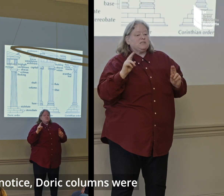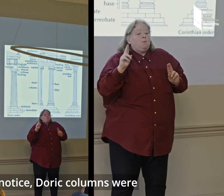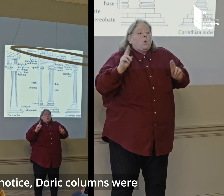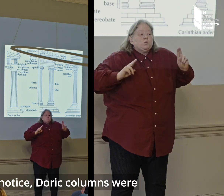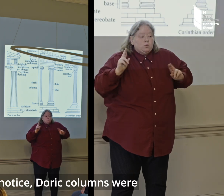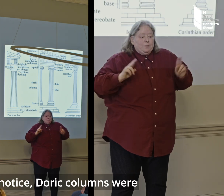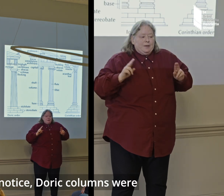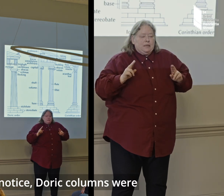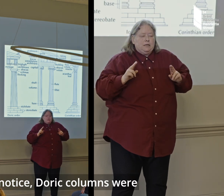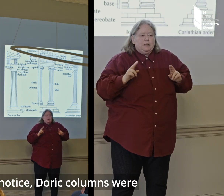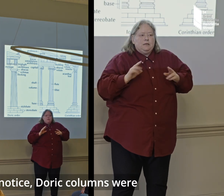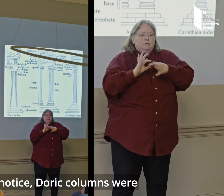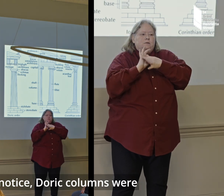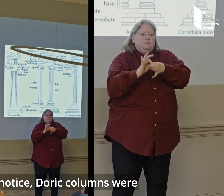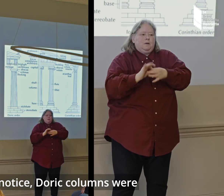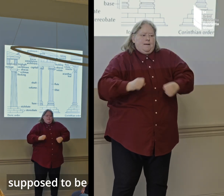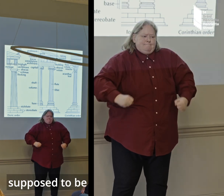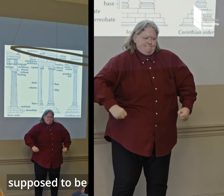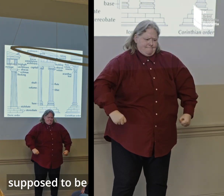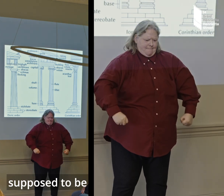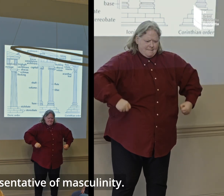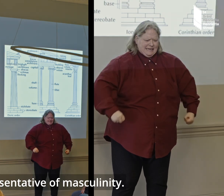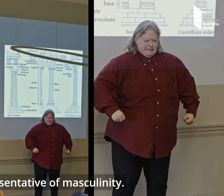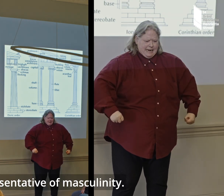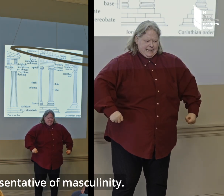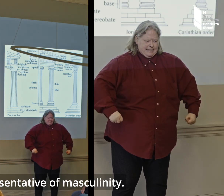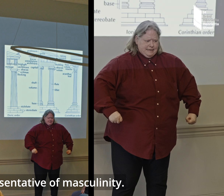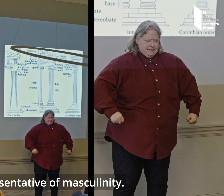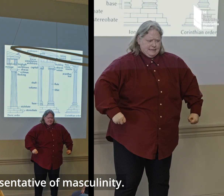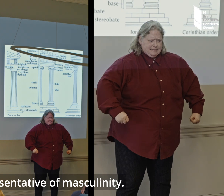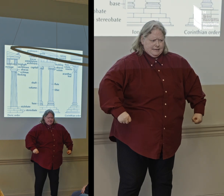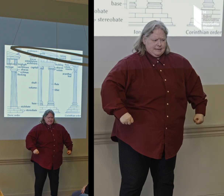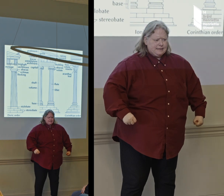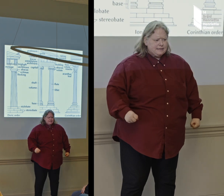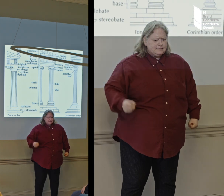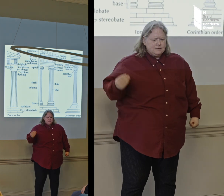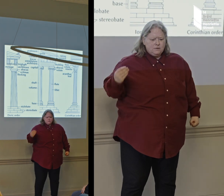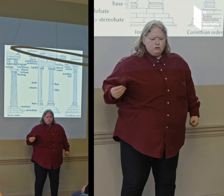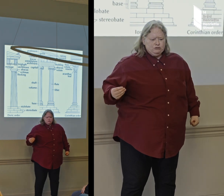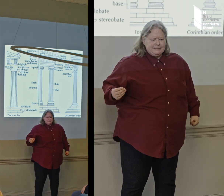If you'll notice, Doric columns were supposed to be representative of masculinity.